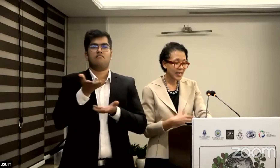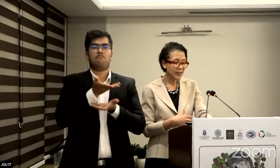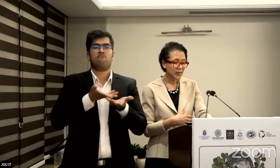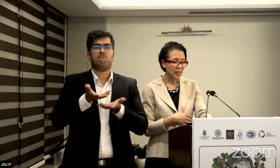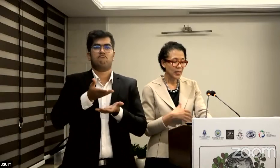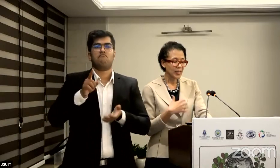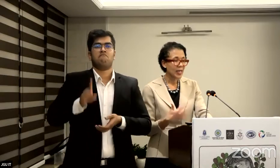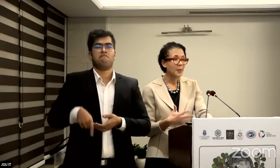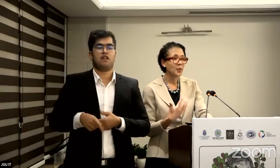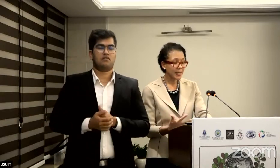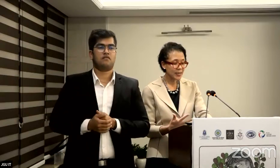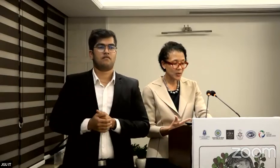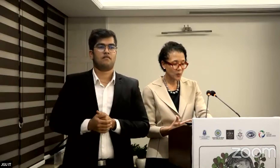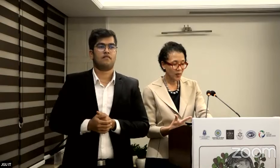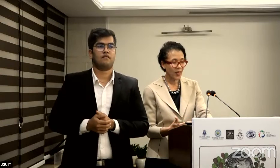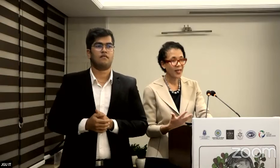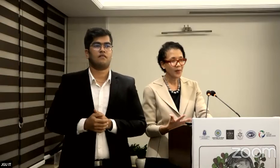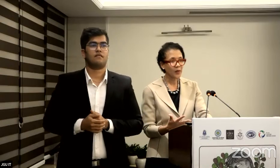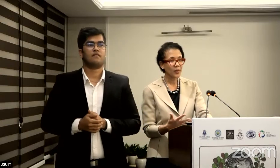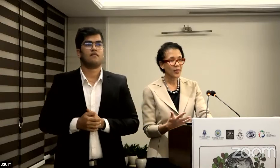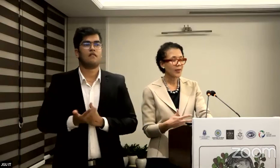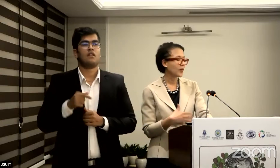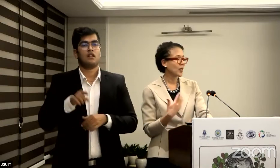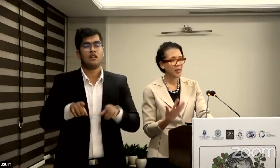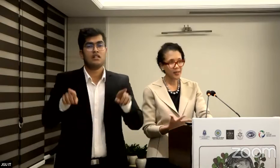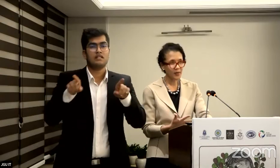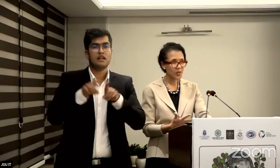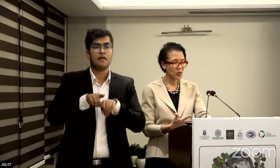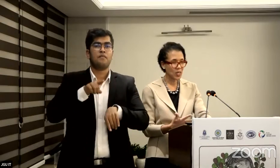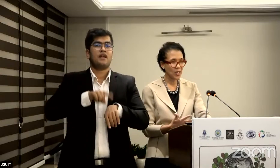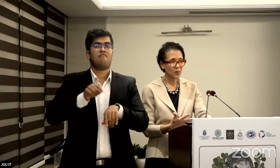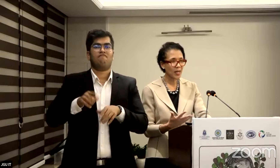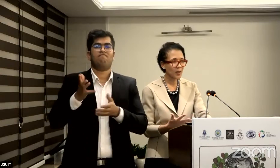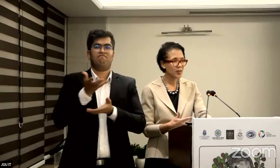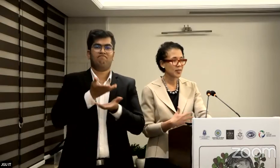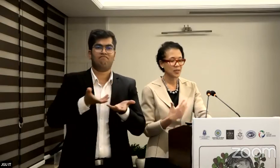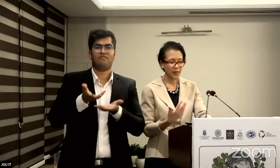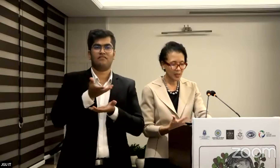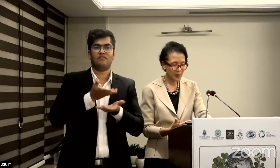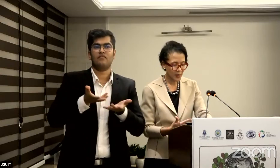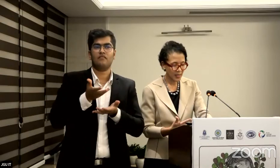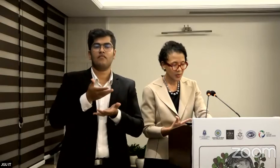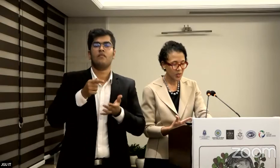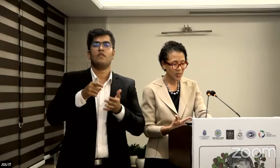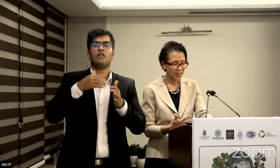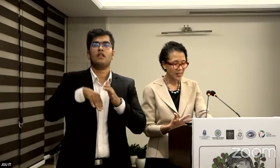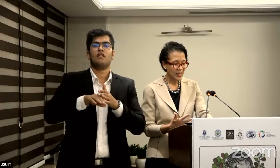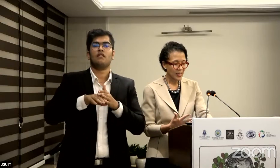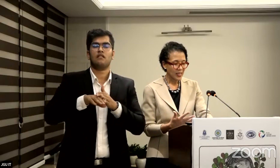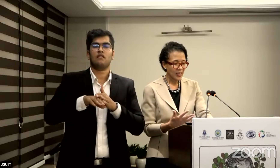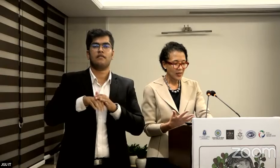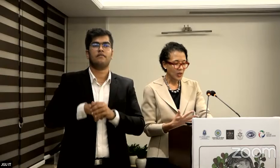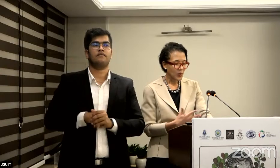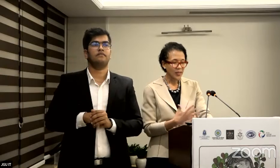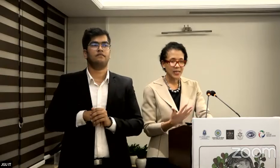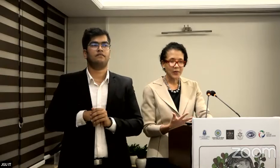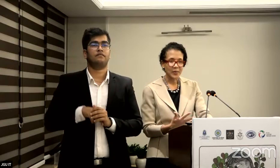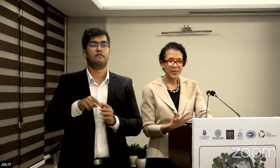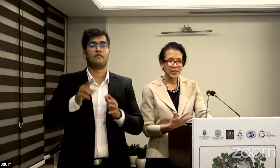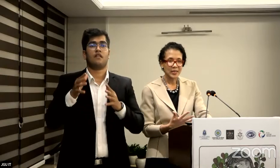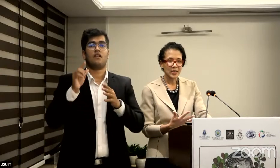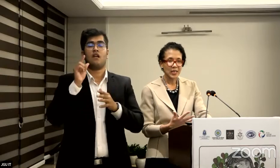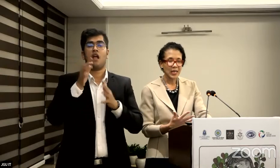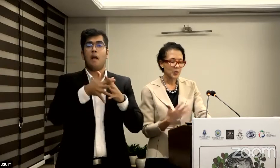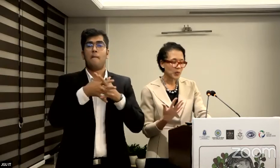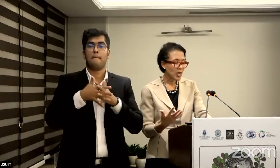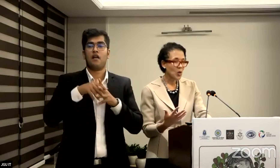And yet, contemporaneously with that effort and the framing of the Doha round as the development round, the US